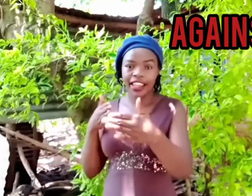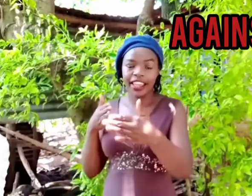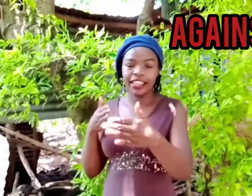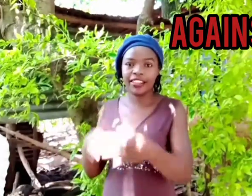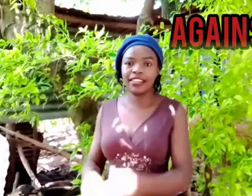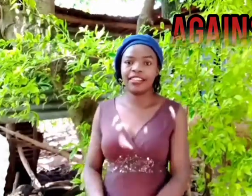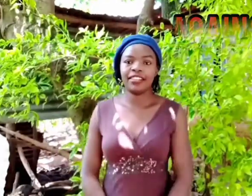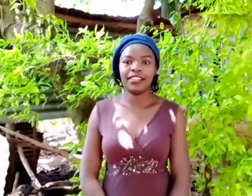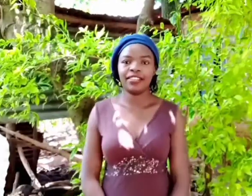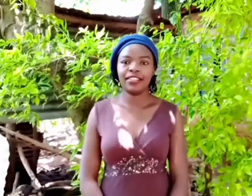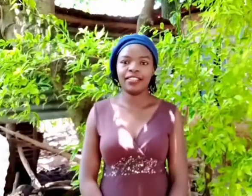Against.